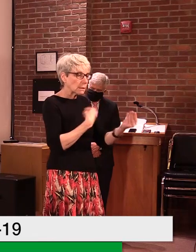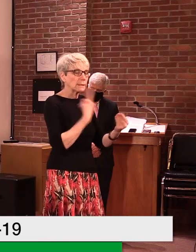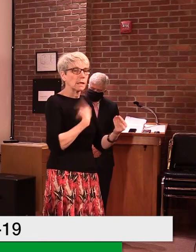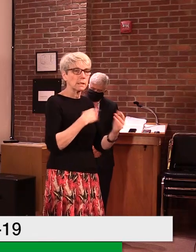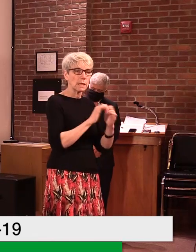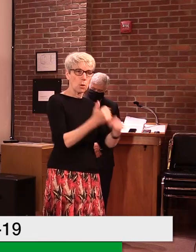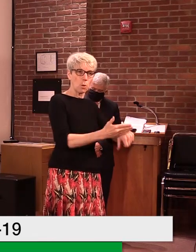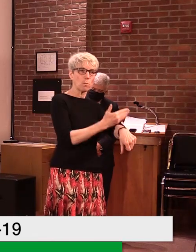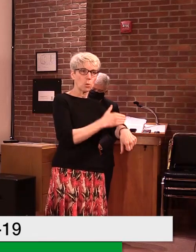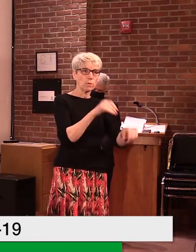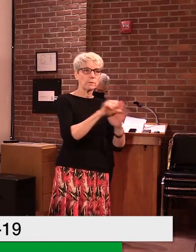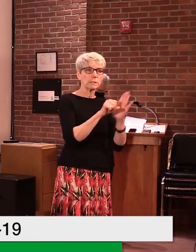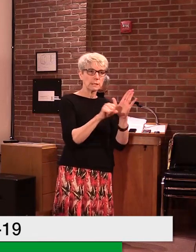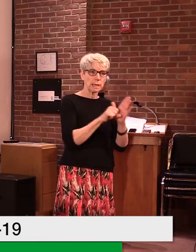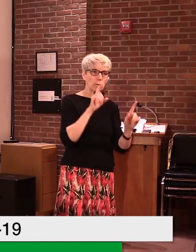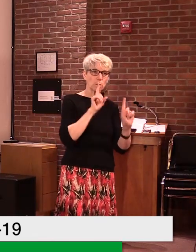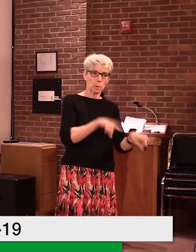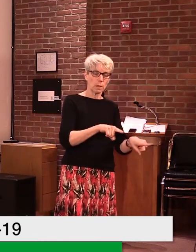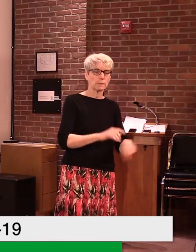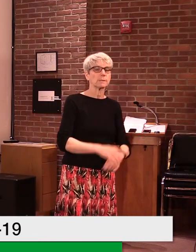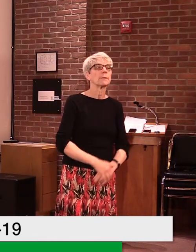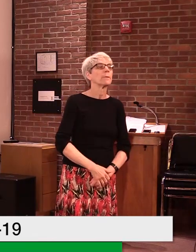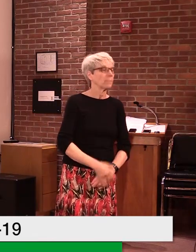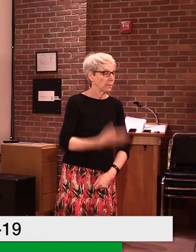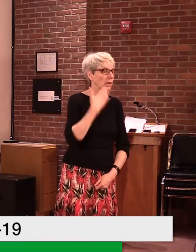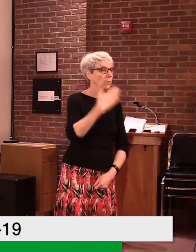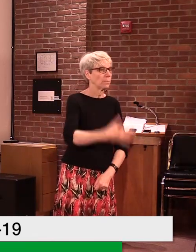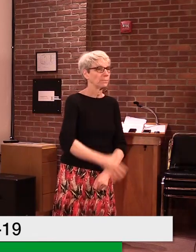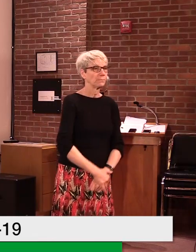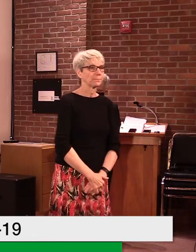better. All right, thanks so much.